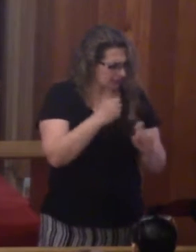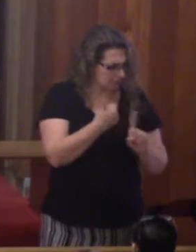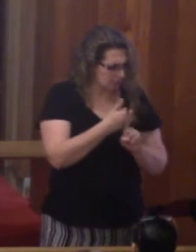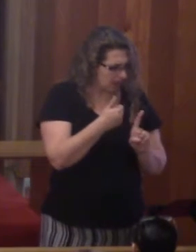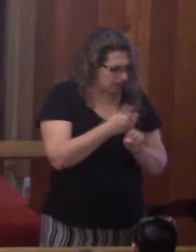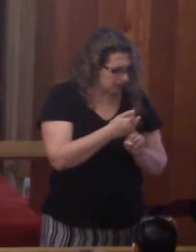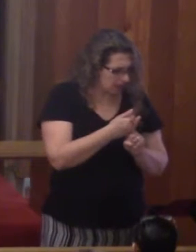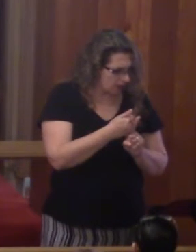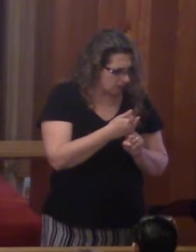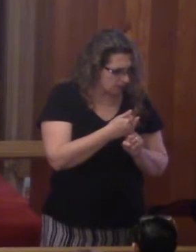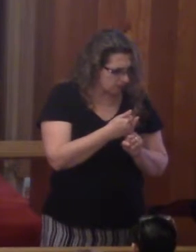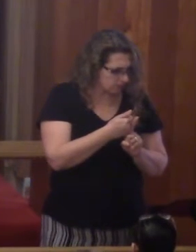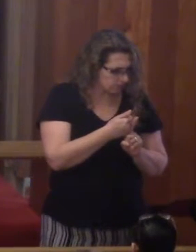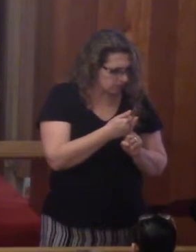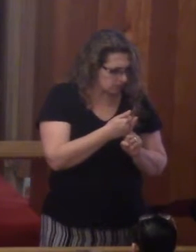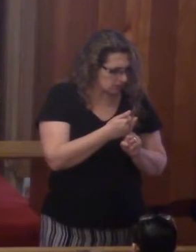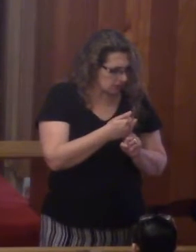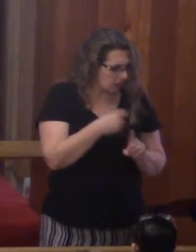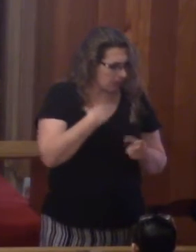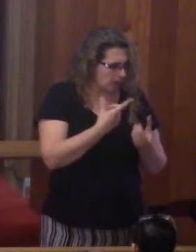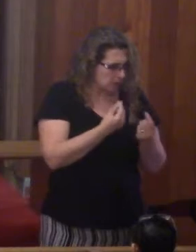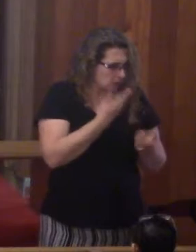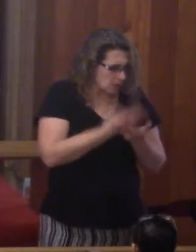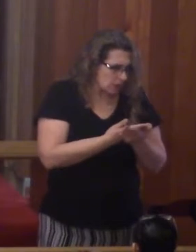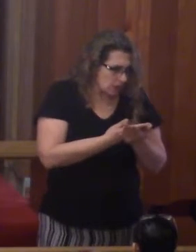is our example.